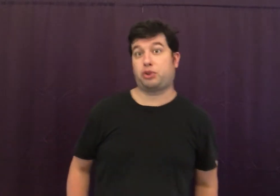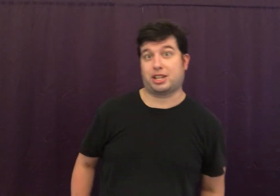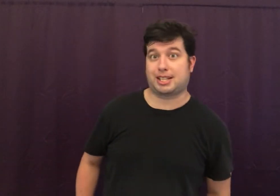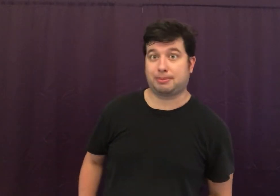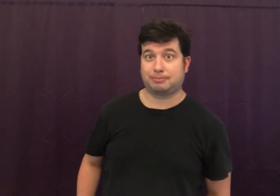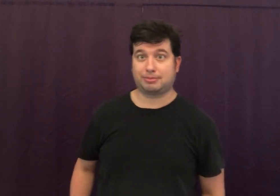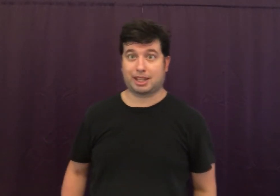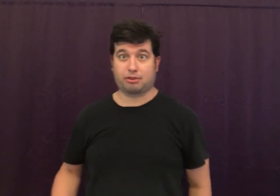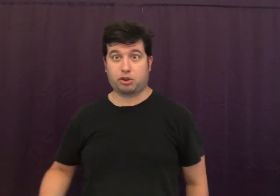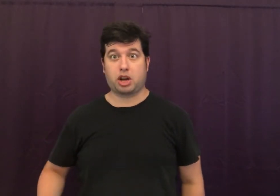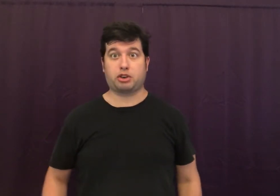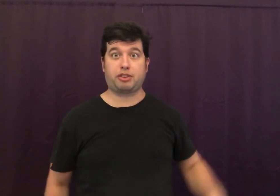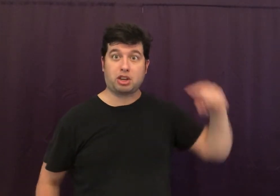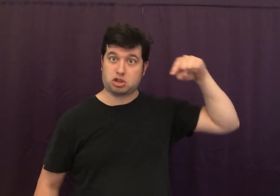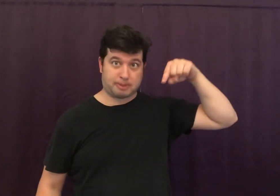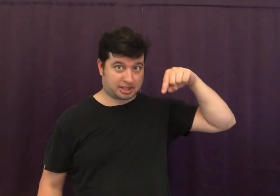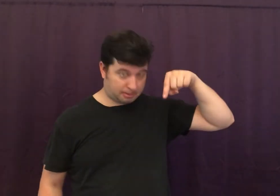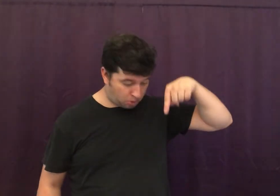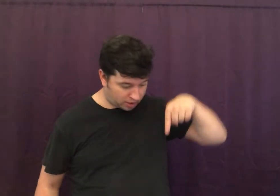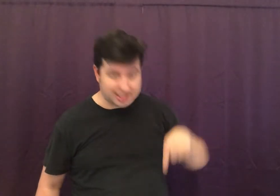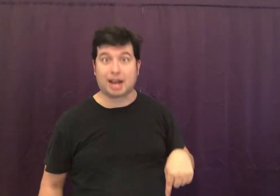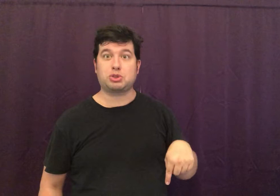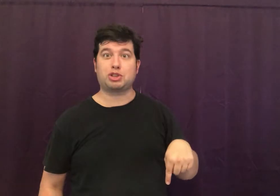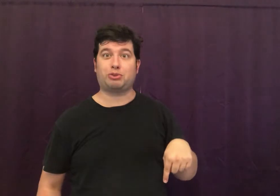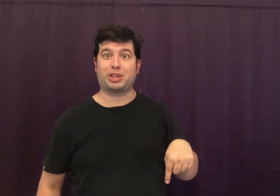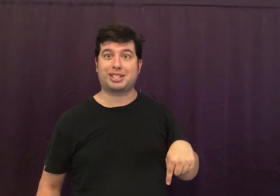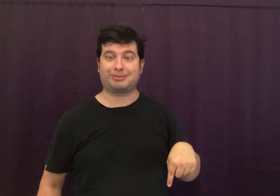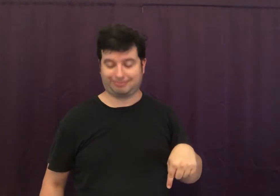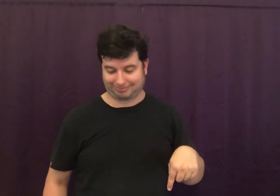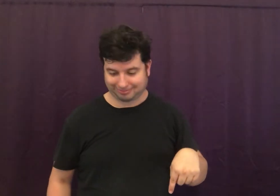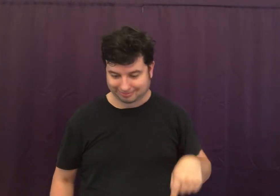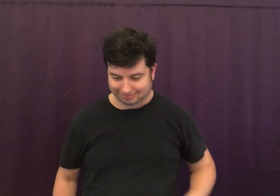Foot. Like the foot on your feet, you just basically point down to your foot.